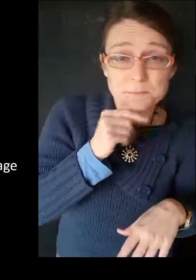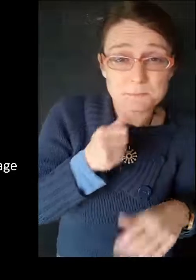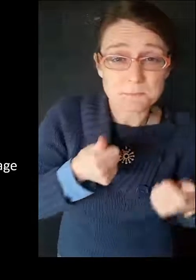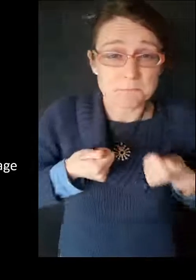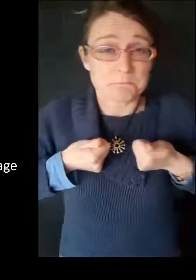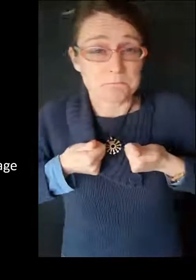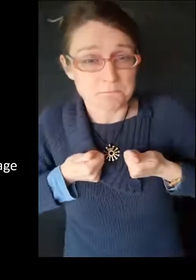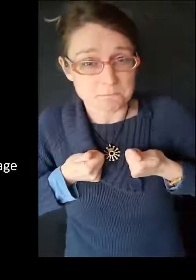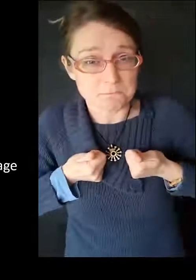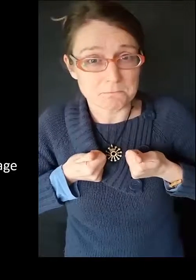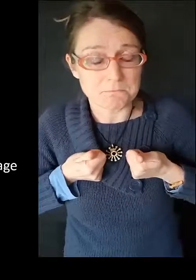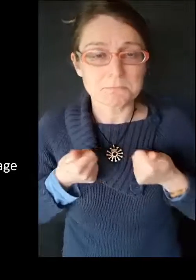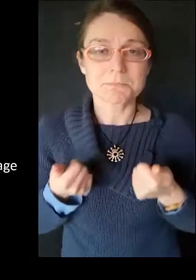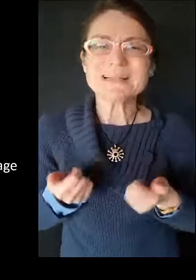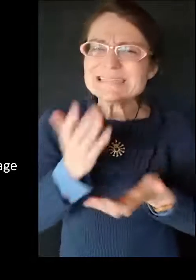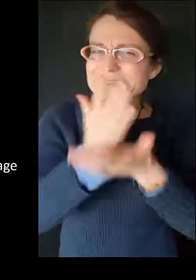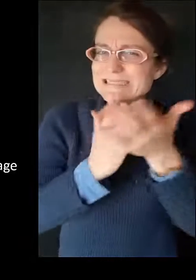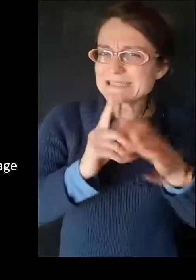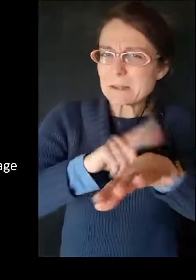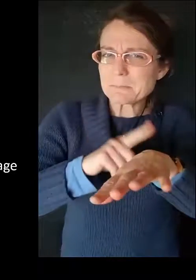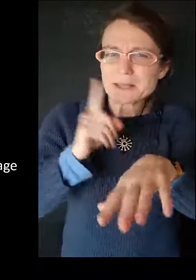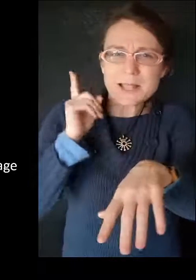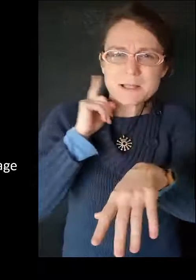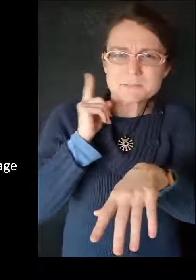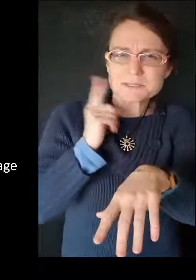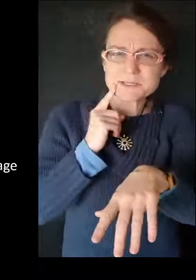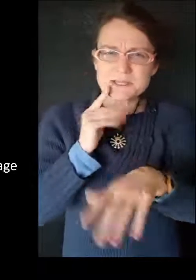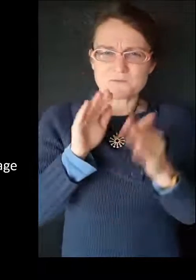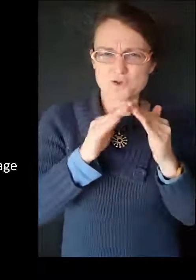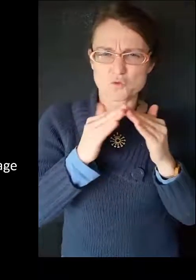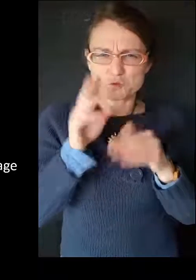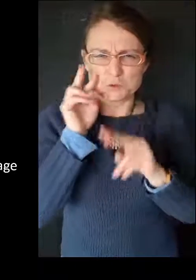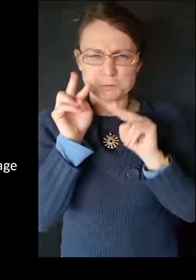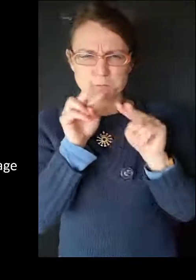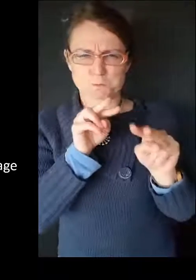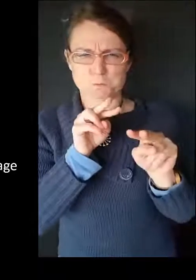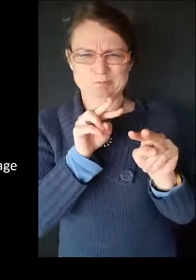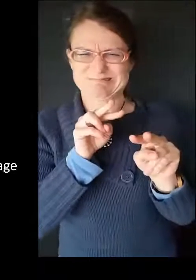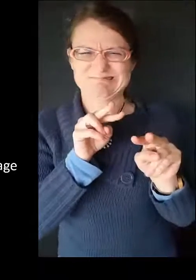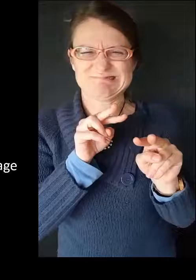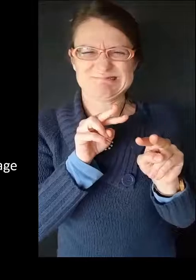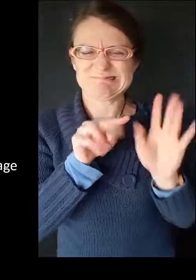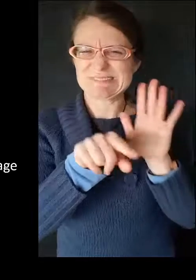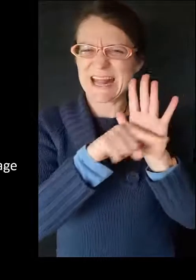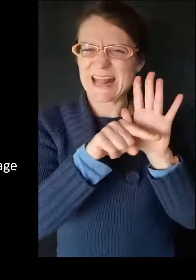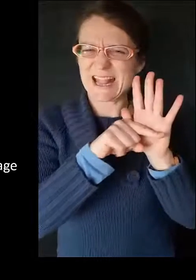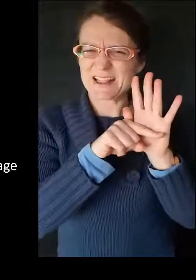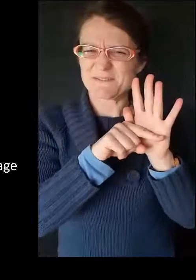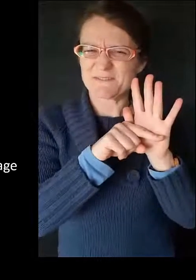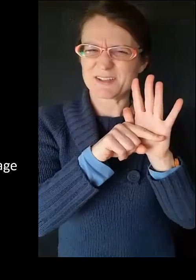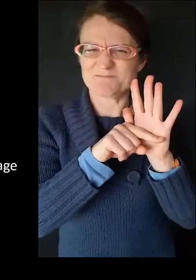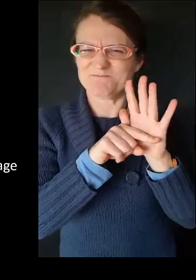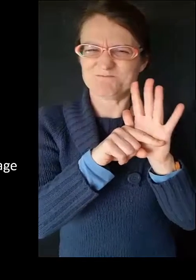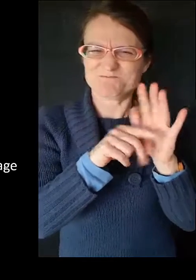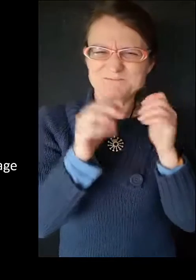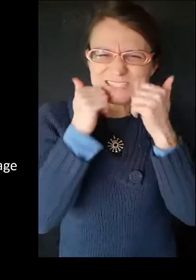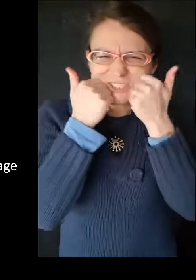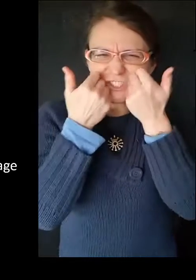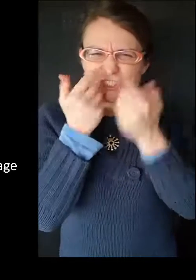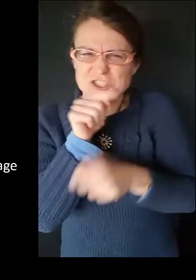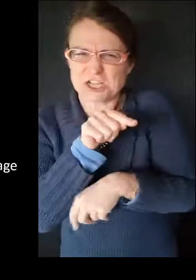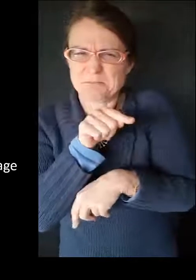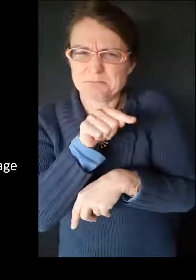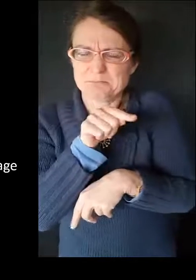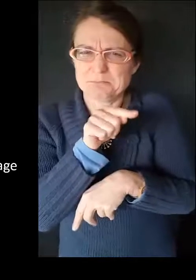well, for example, signing beard for father or breasts for woman. And very often